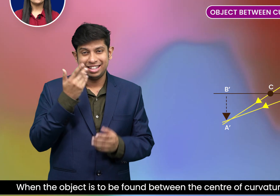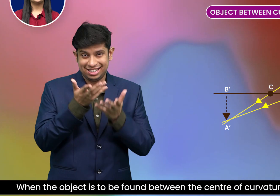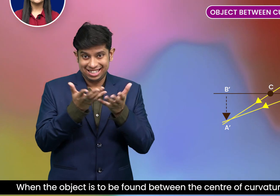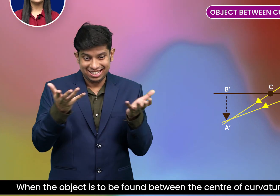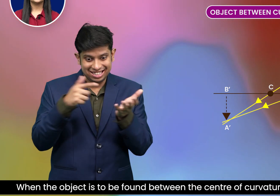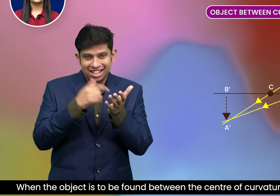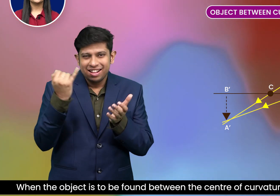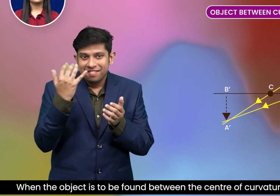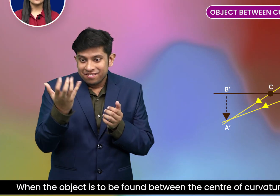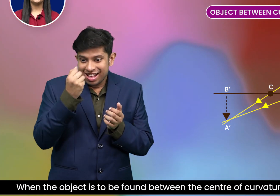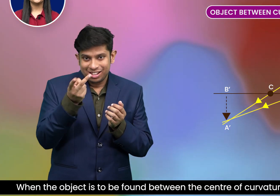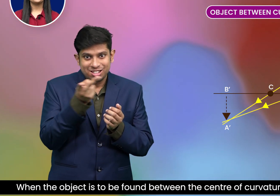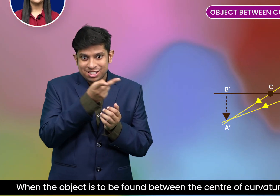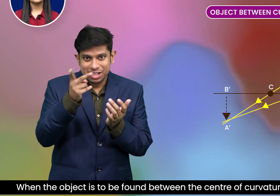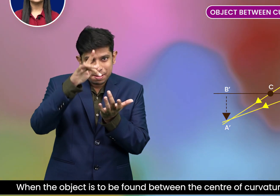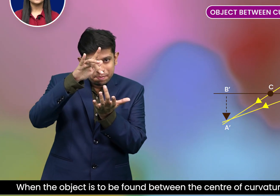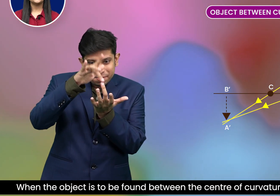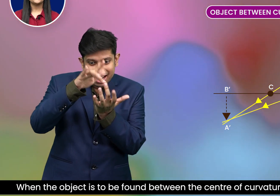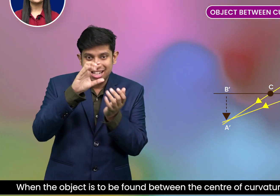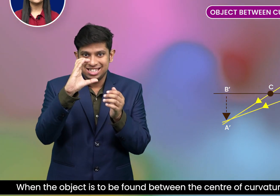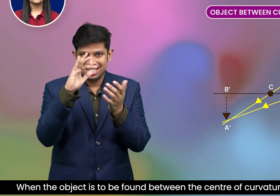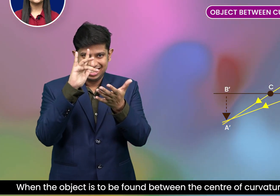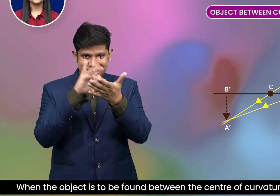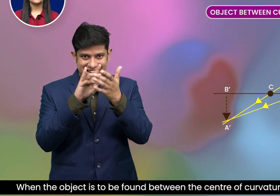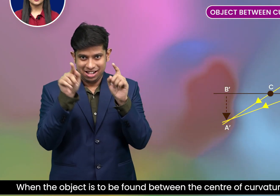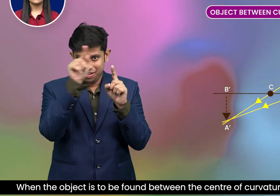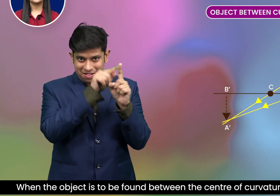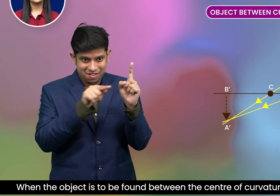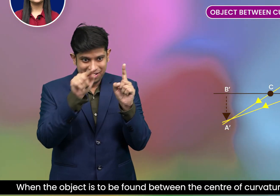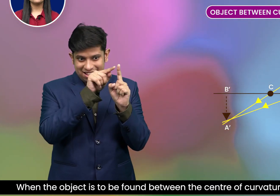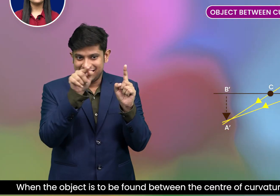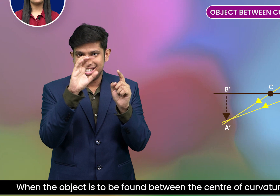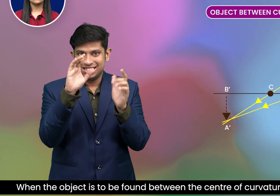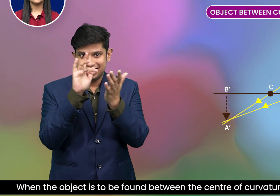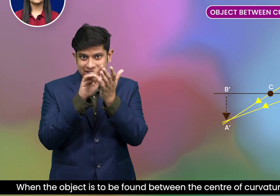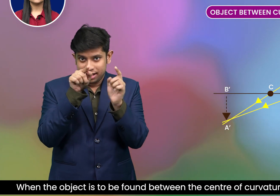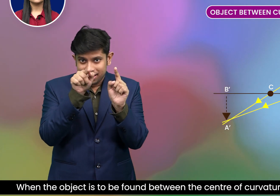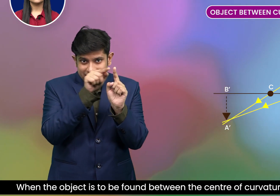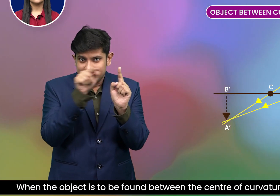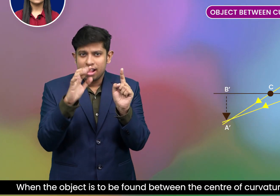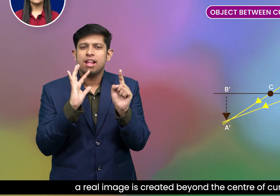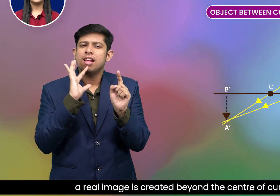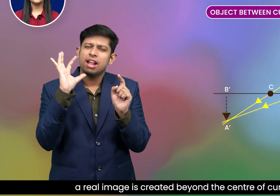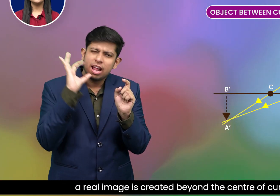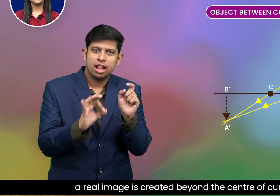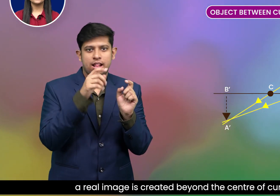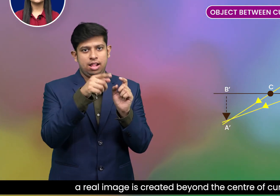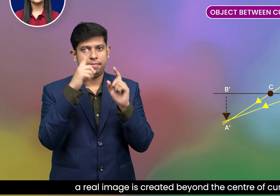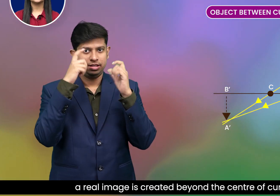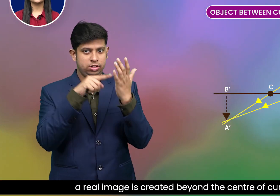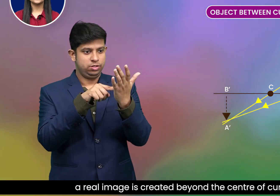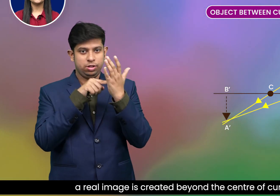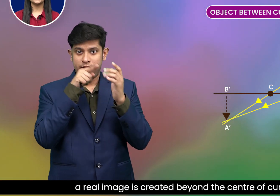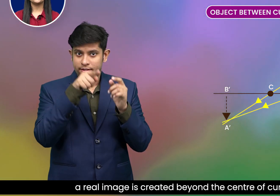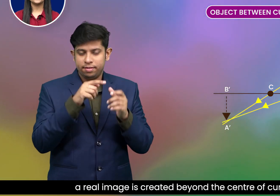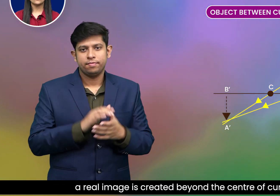When the object is to be found between the center of curvature and the principal focus, a real image